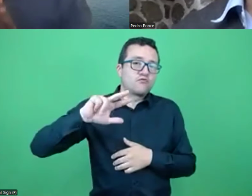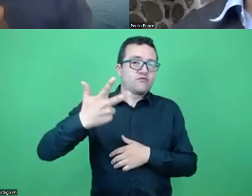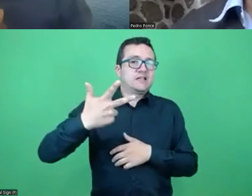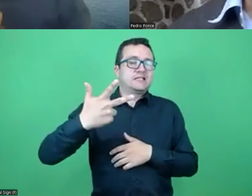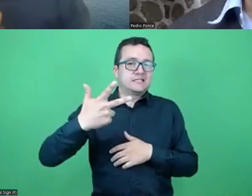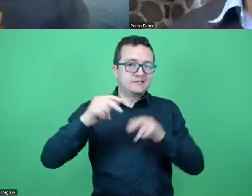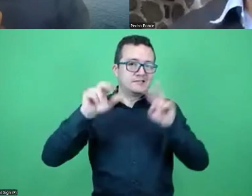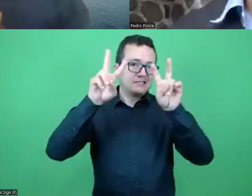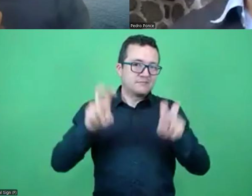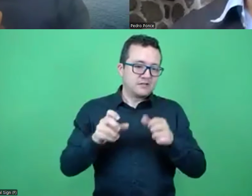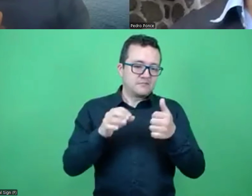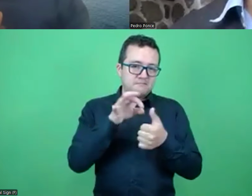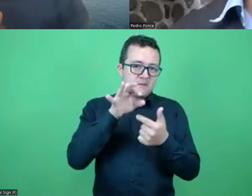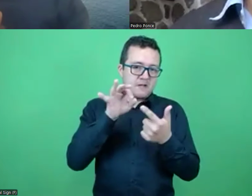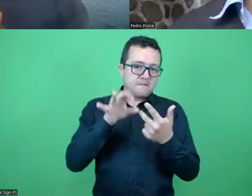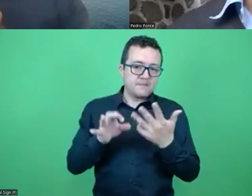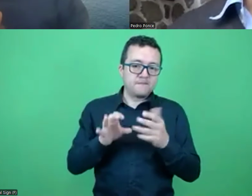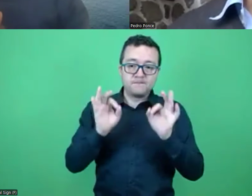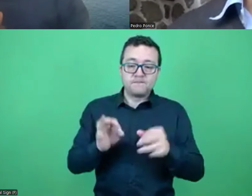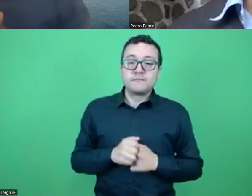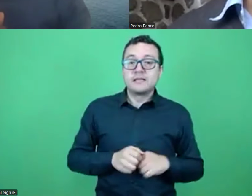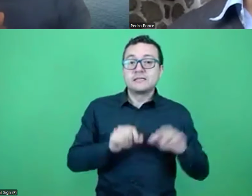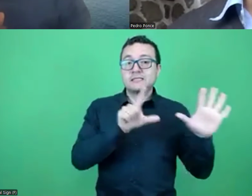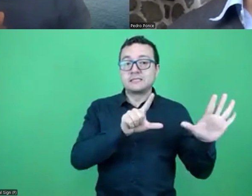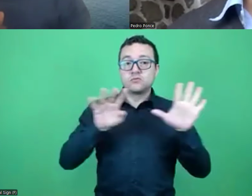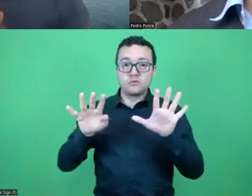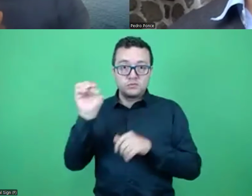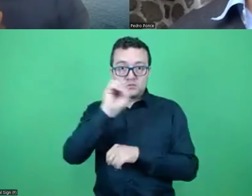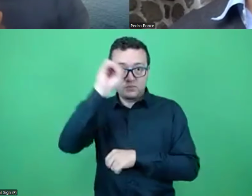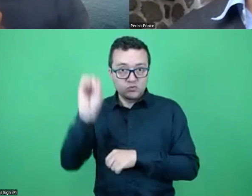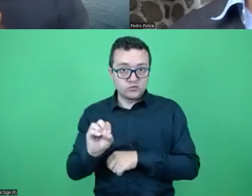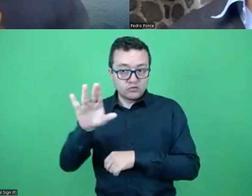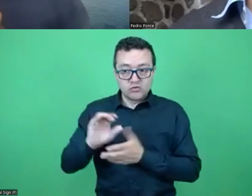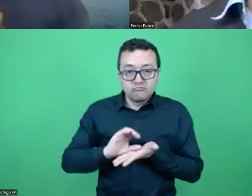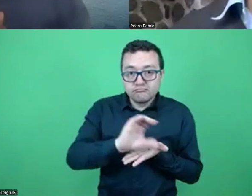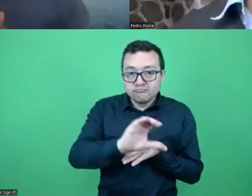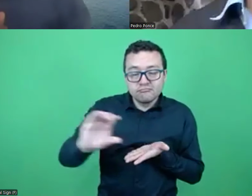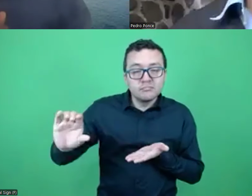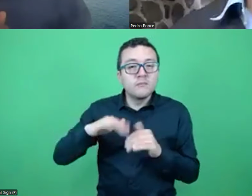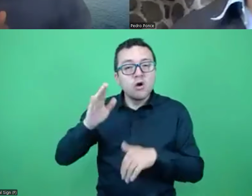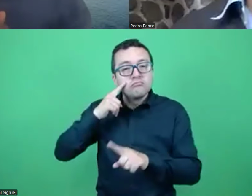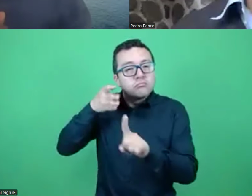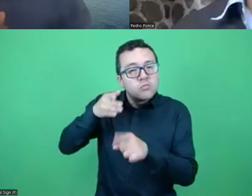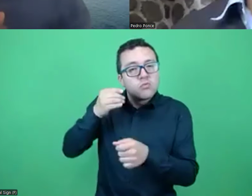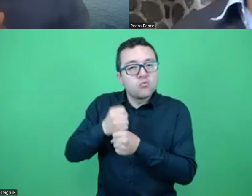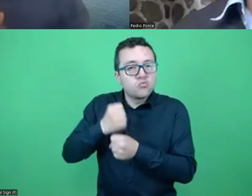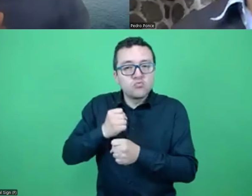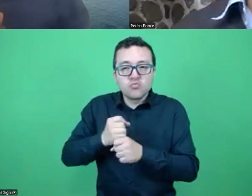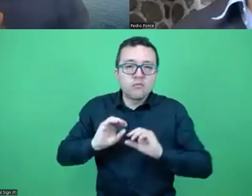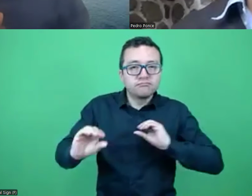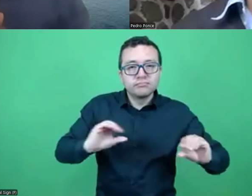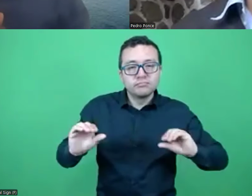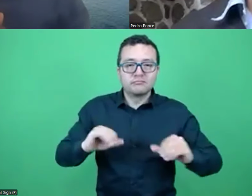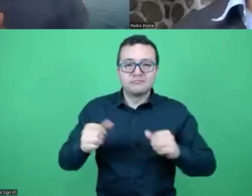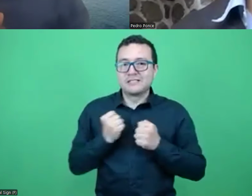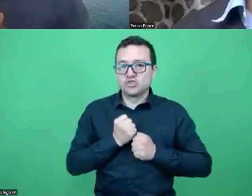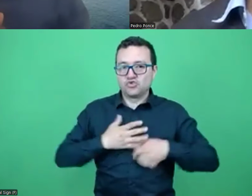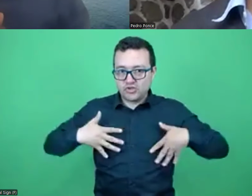so 79% of grantees focus their work in promoting gender equality and advancing the rights of women and